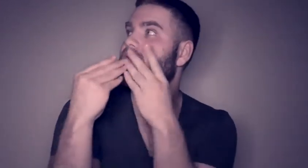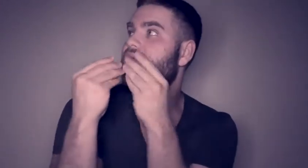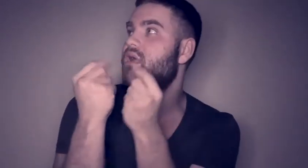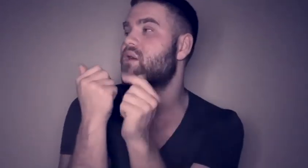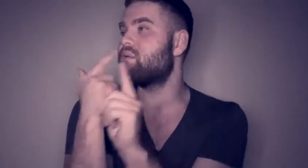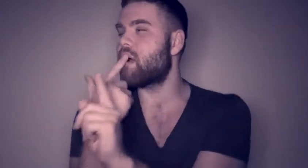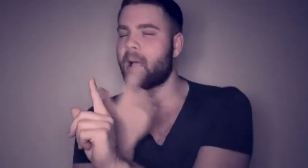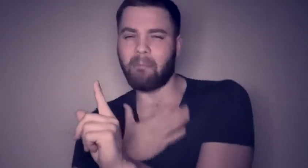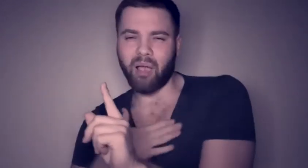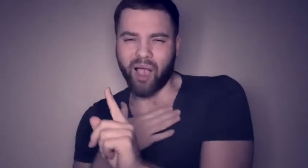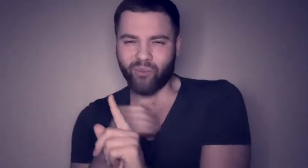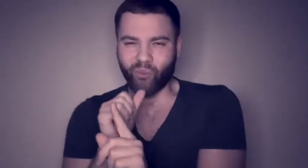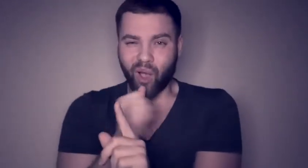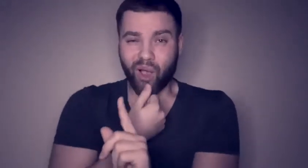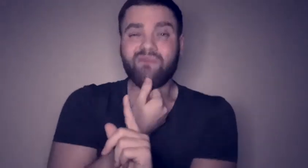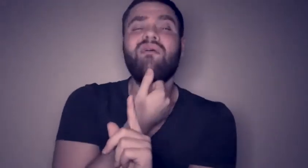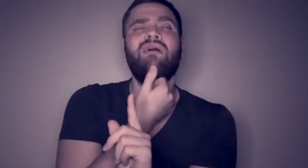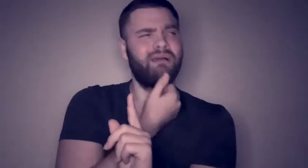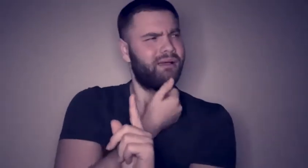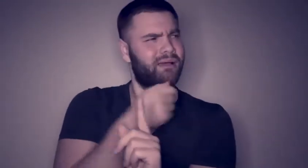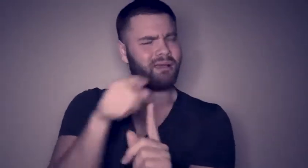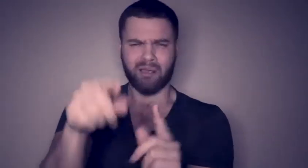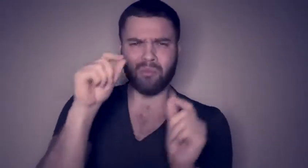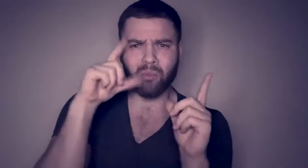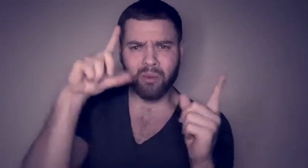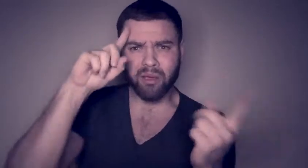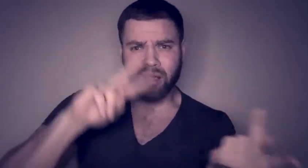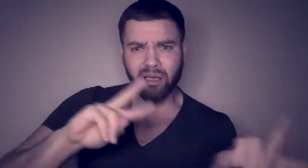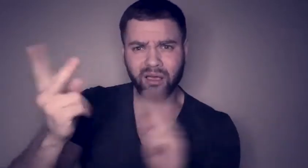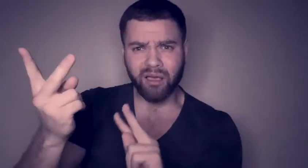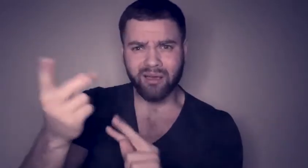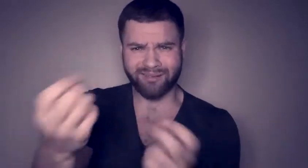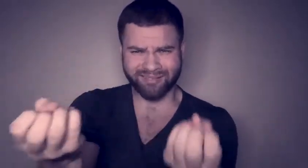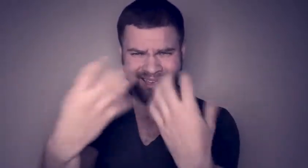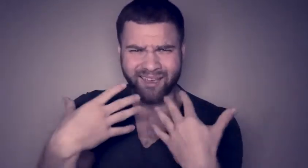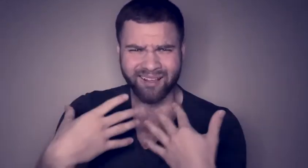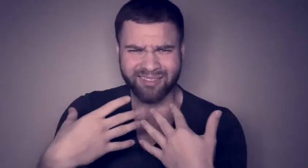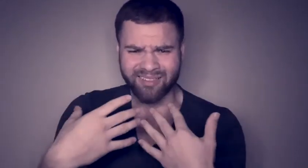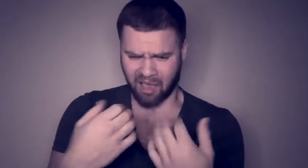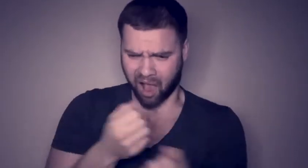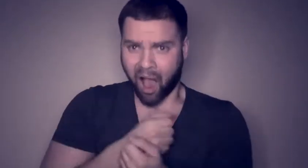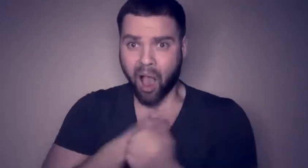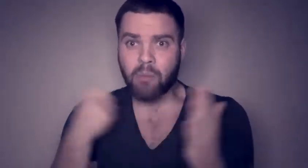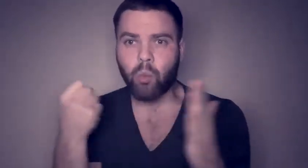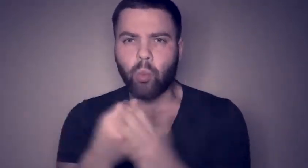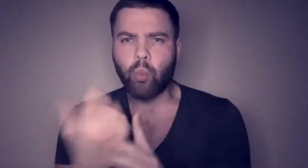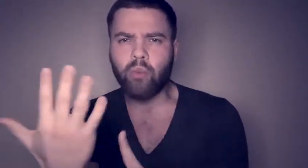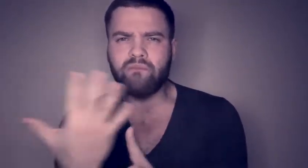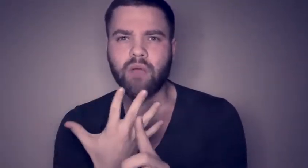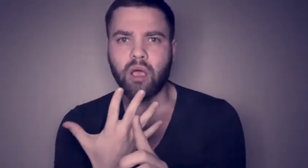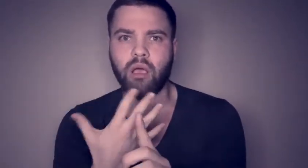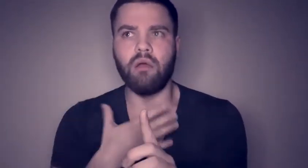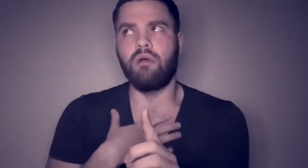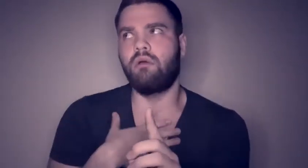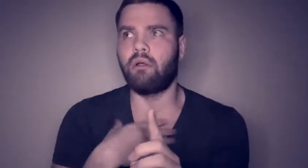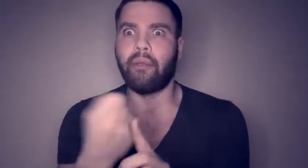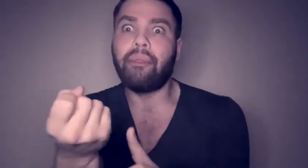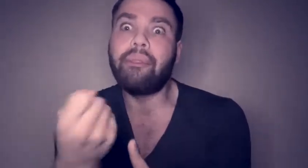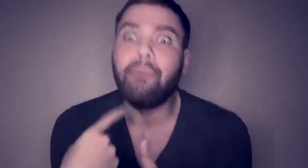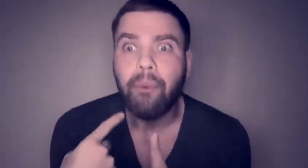Stick like toffee, sip like coffee, wake up, change your mind and drop me love. To hate me crazy, shady, spit me all like hot